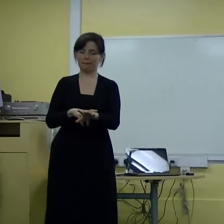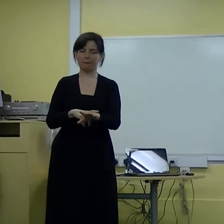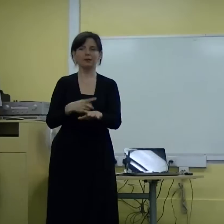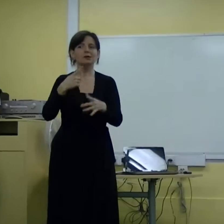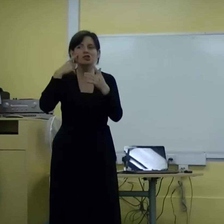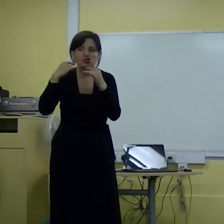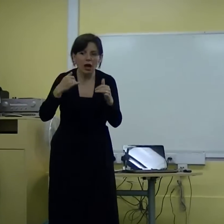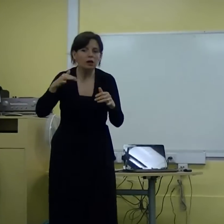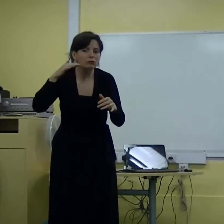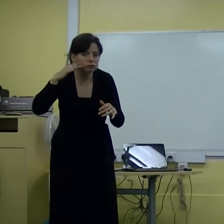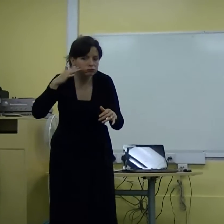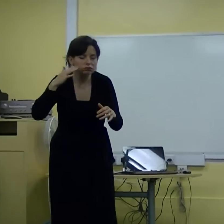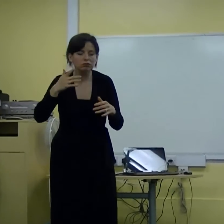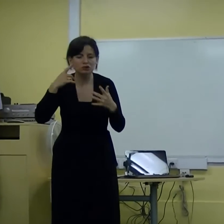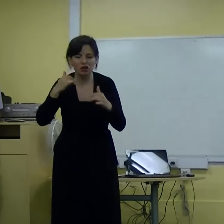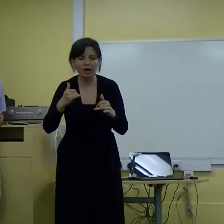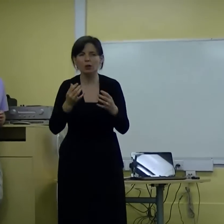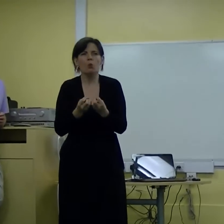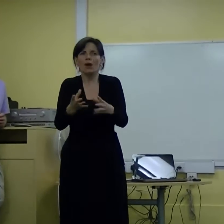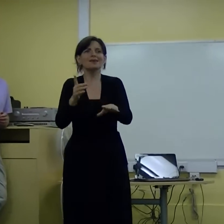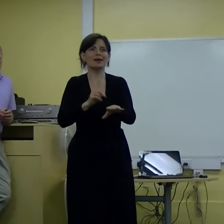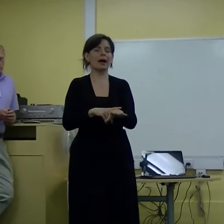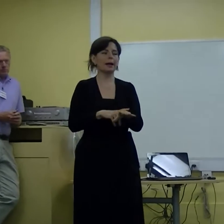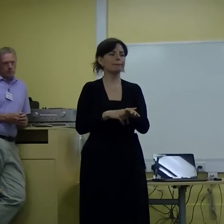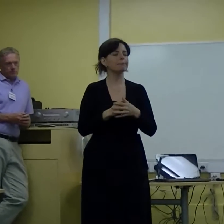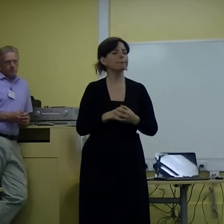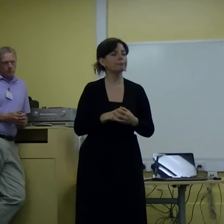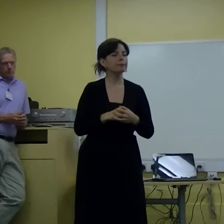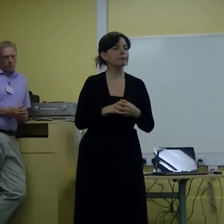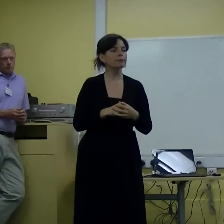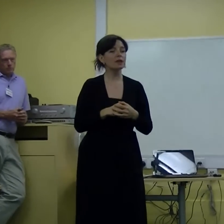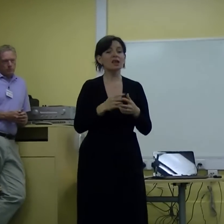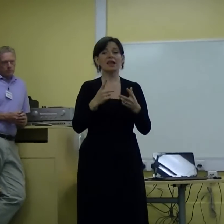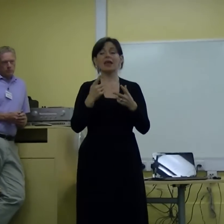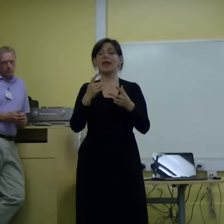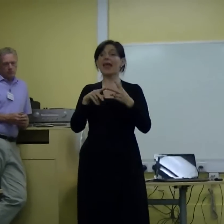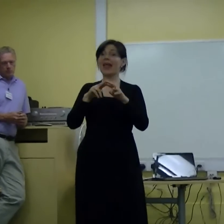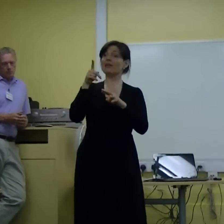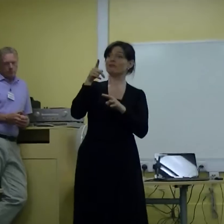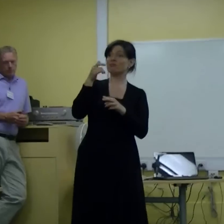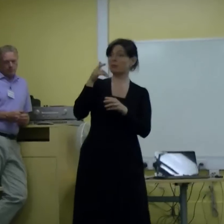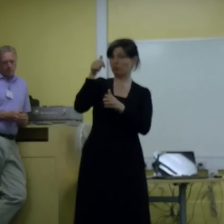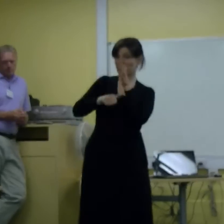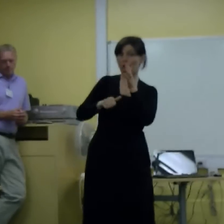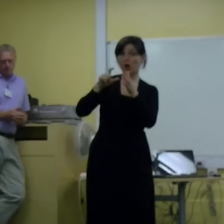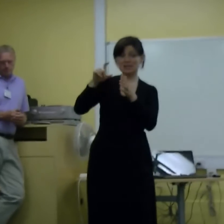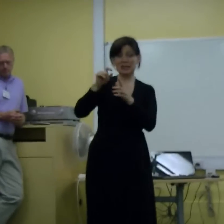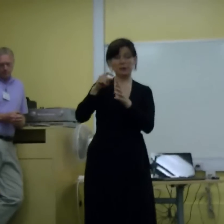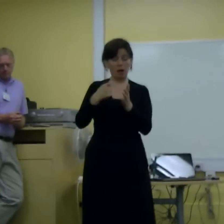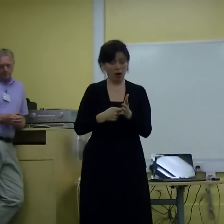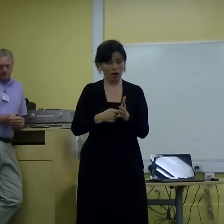in checking for air and checking for movement in the chest. Because if you start CPR and they're not,